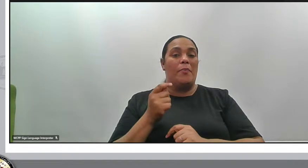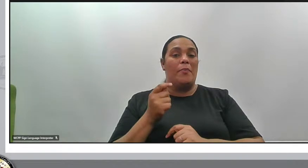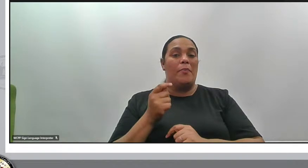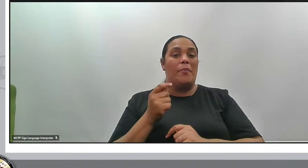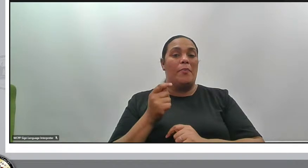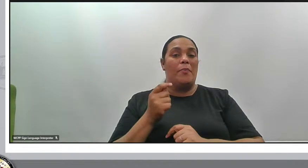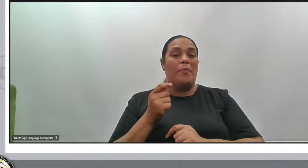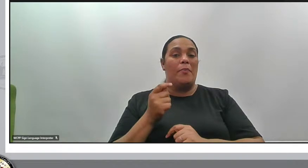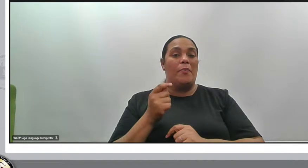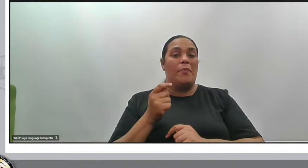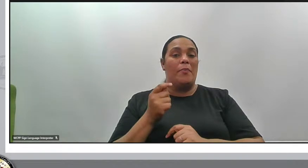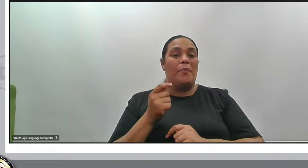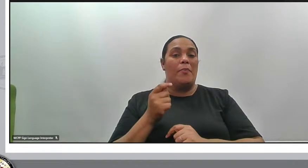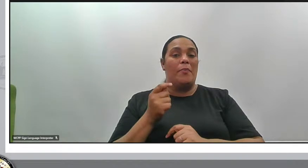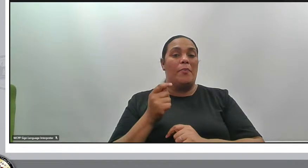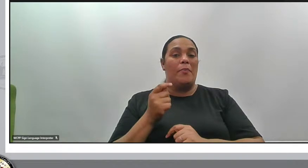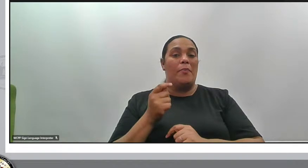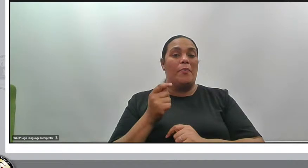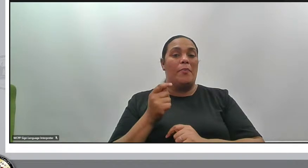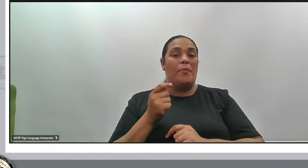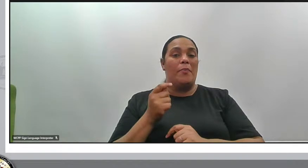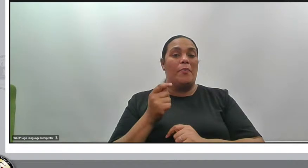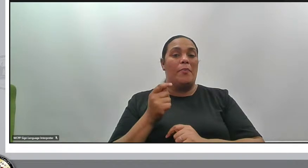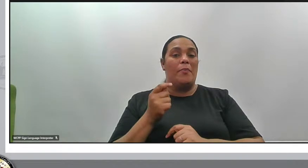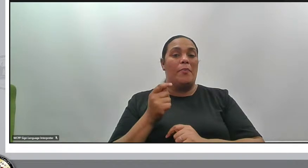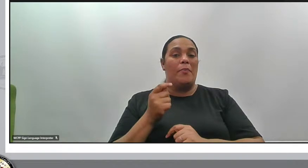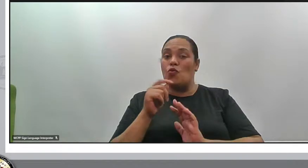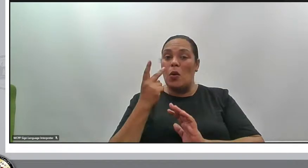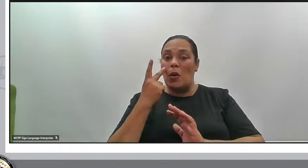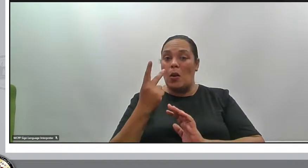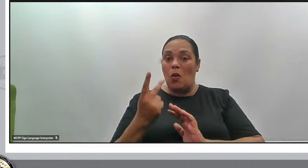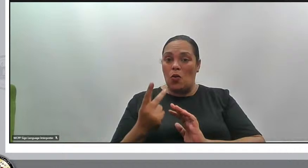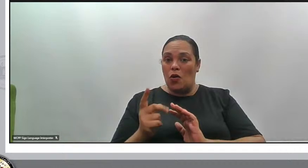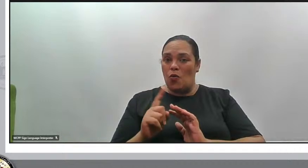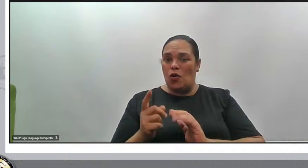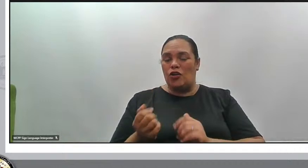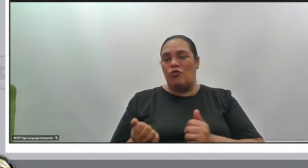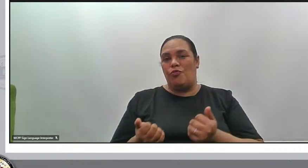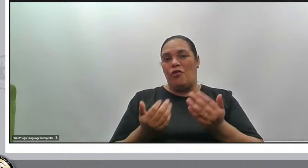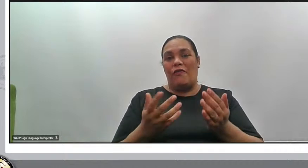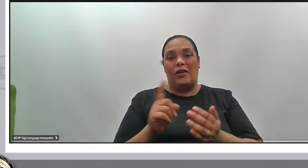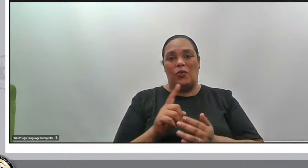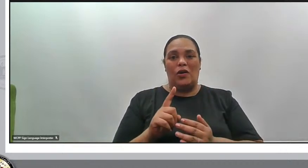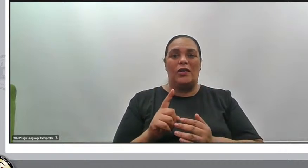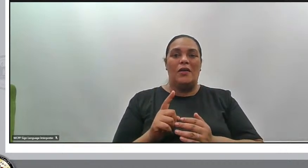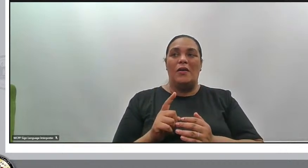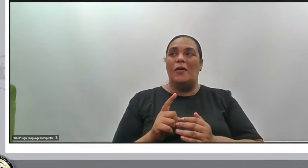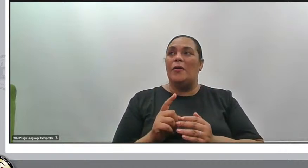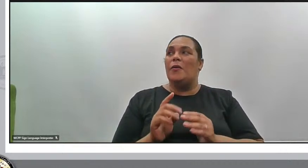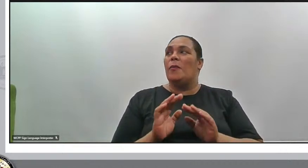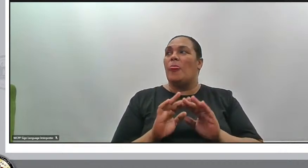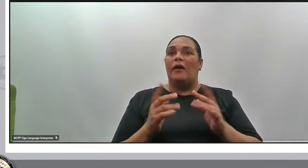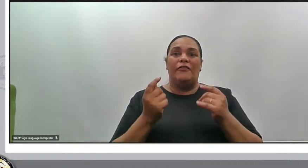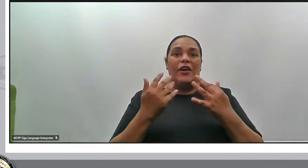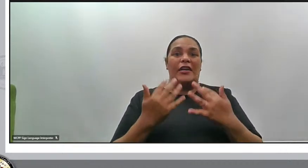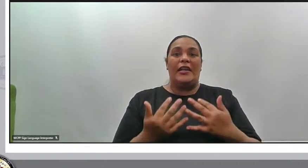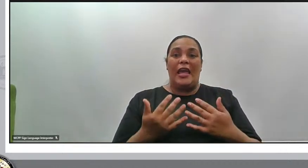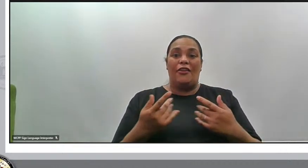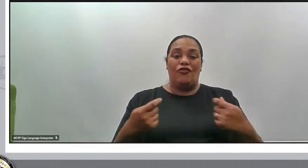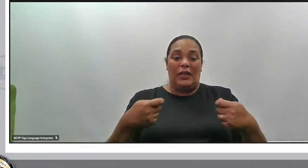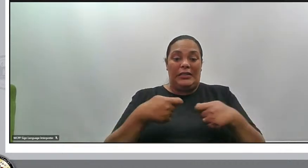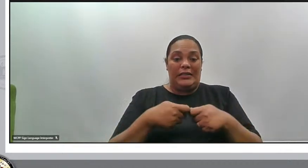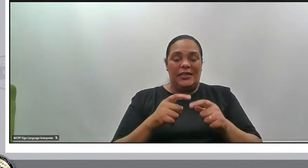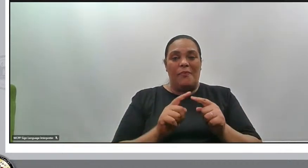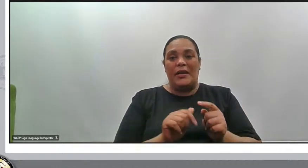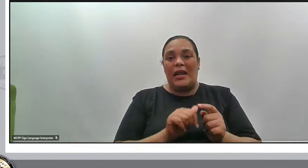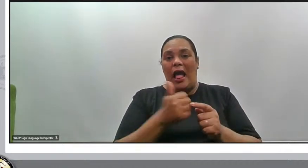incentive reward policy is really looking at is to provide not necessarily financial incentives, but other kinds